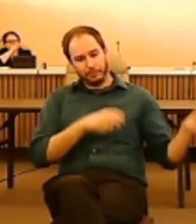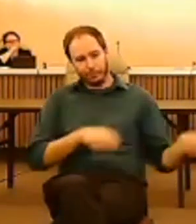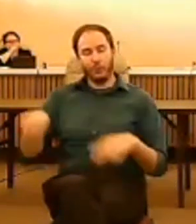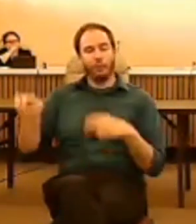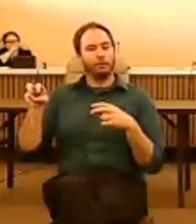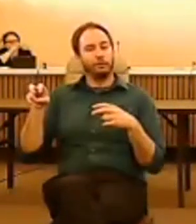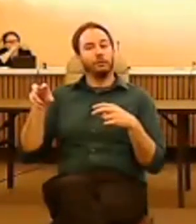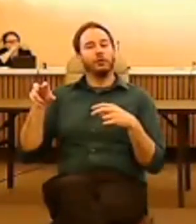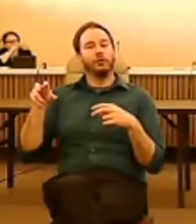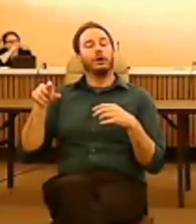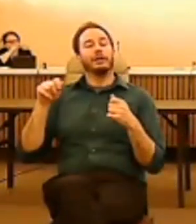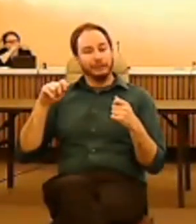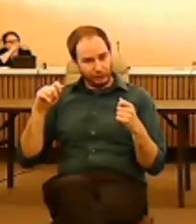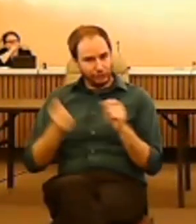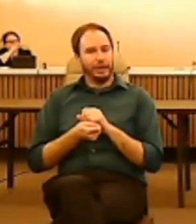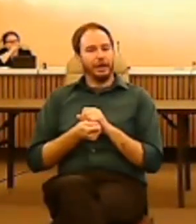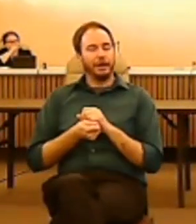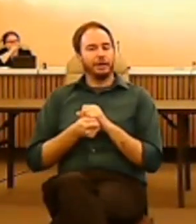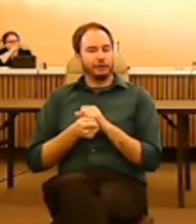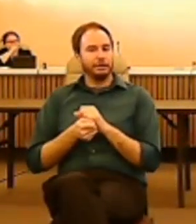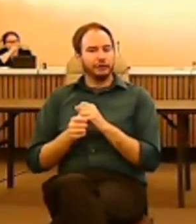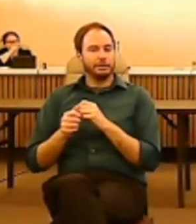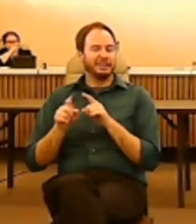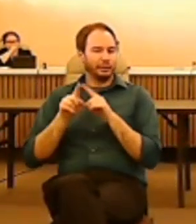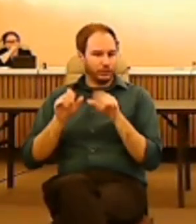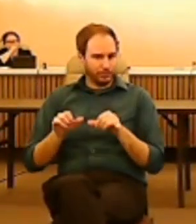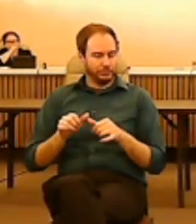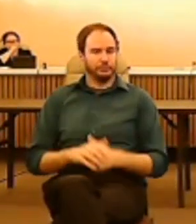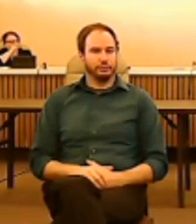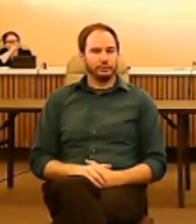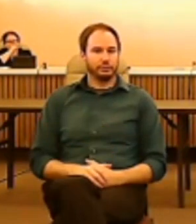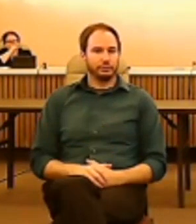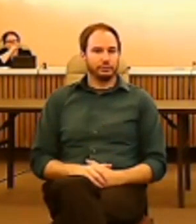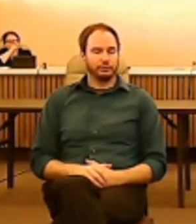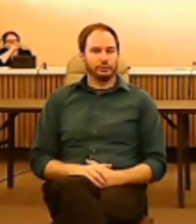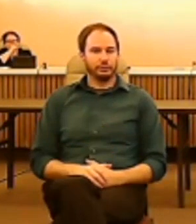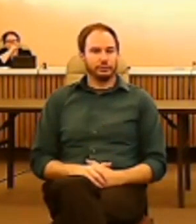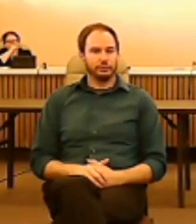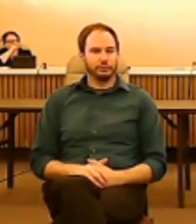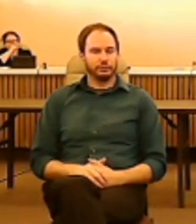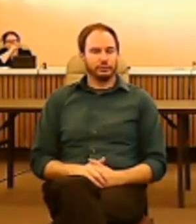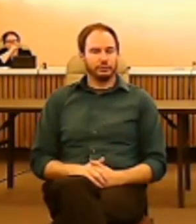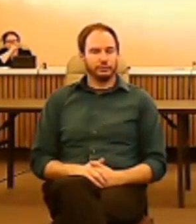immediately change it, we're going to bring it over and change it at the same time. We're going to get rid of the